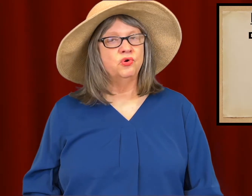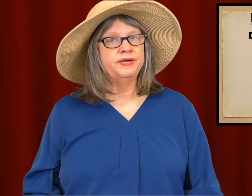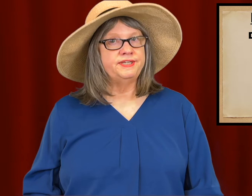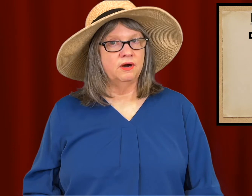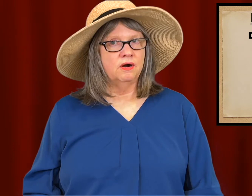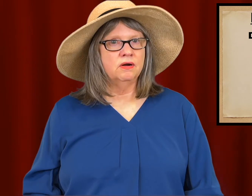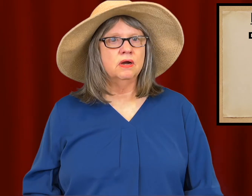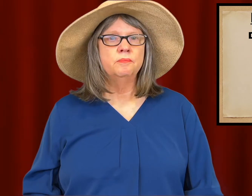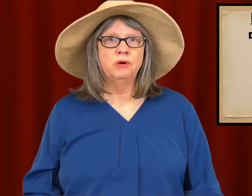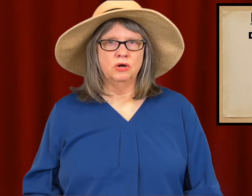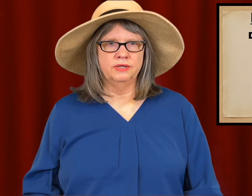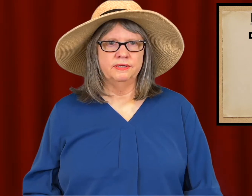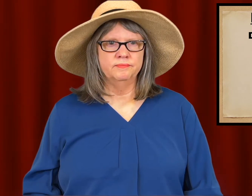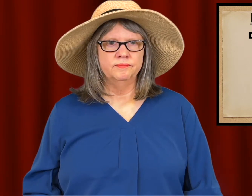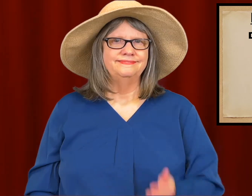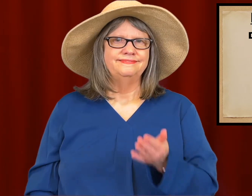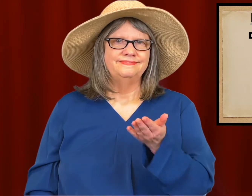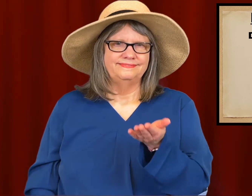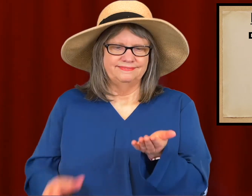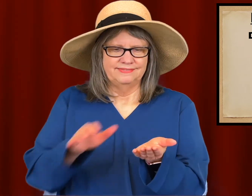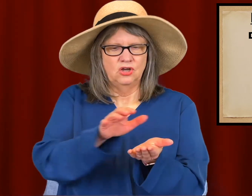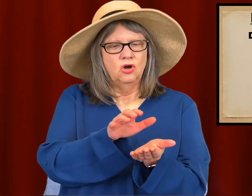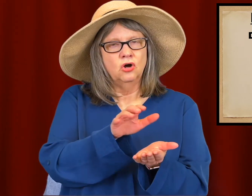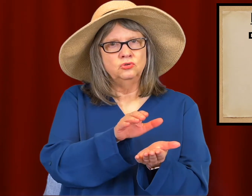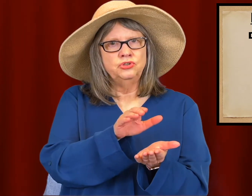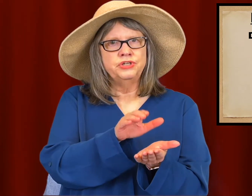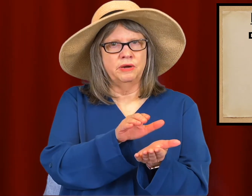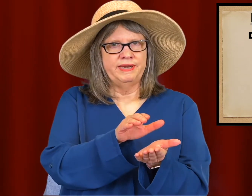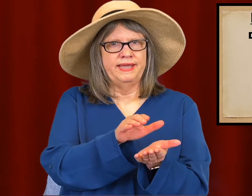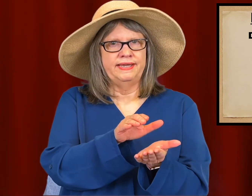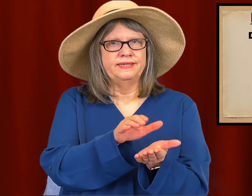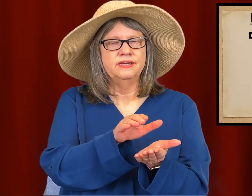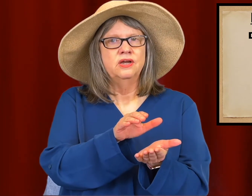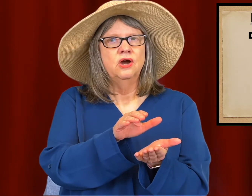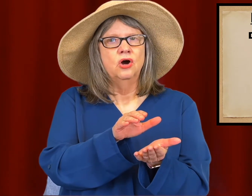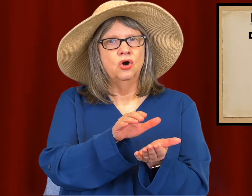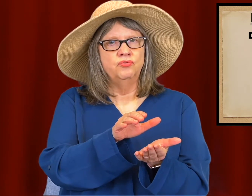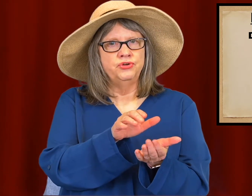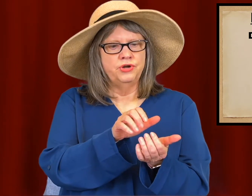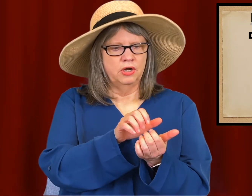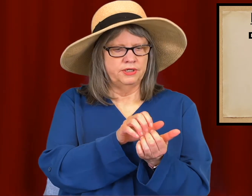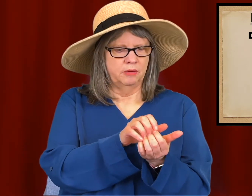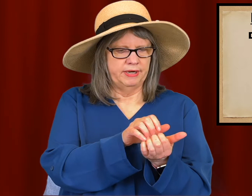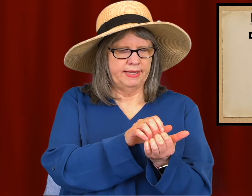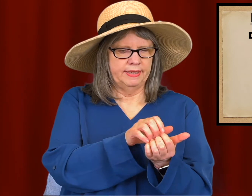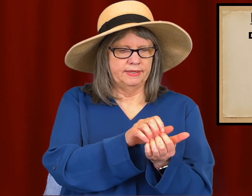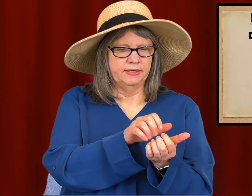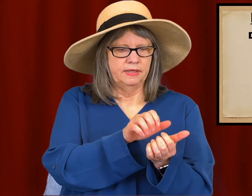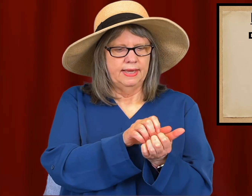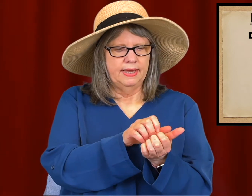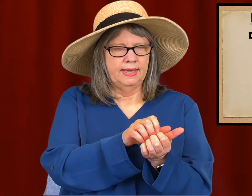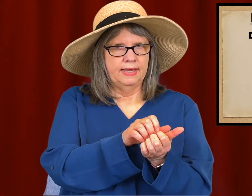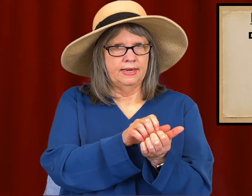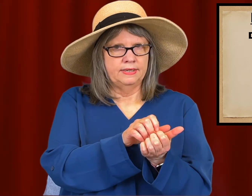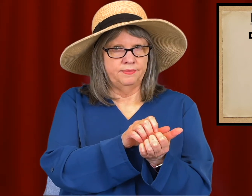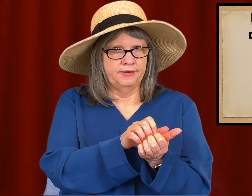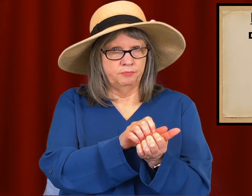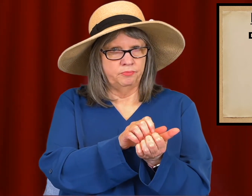a dog barking. Hold your dominant hand over your non-dominant hand, and they're